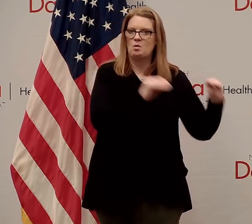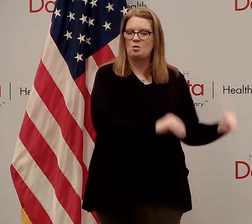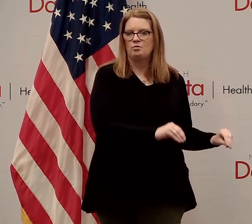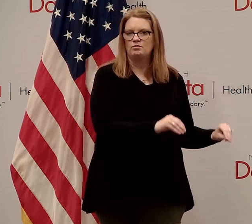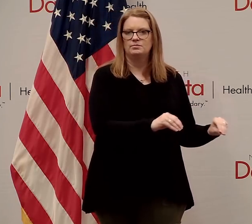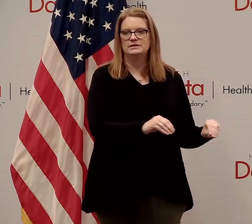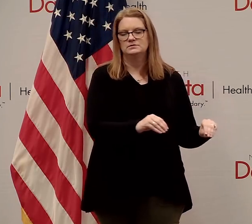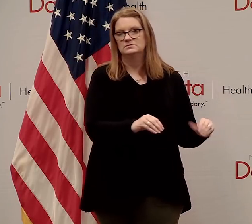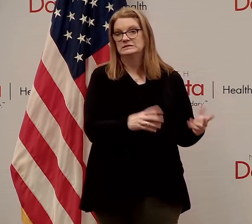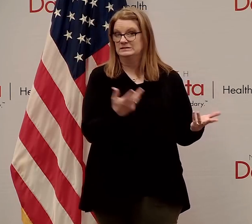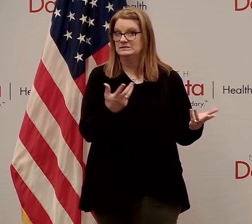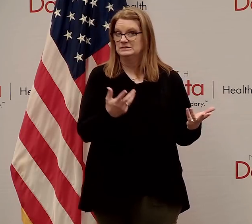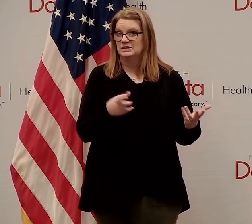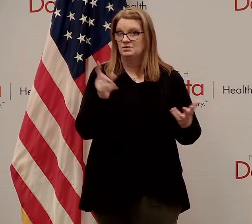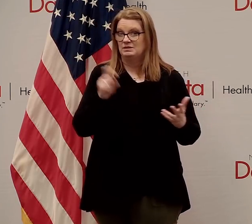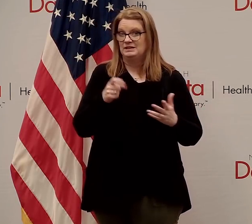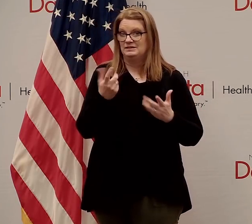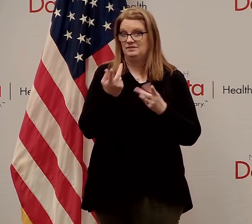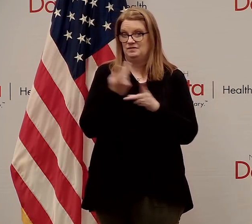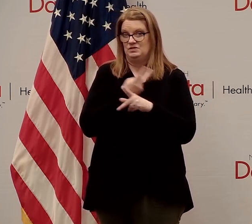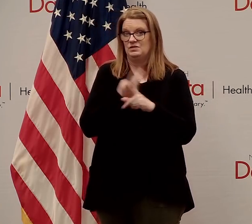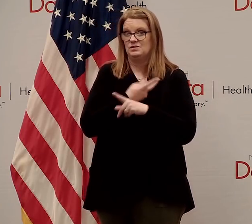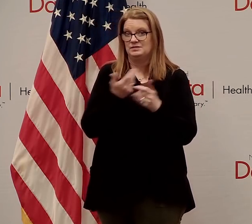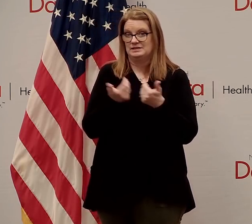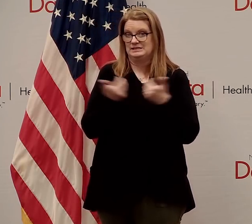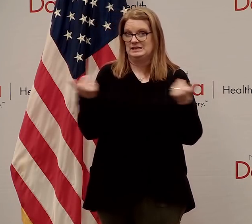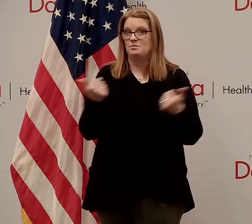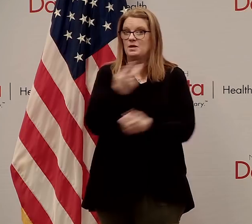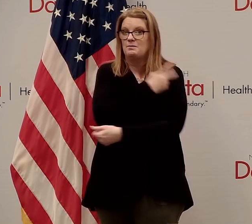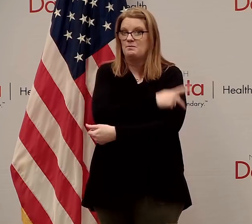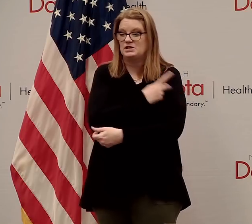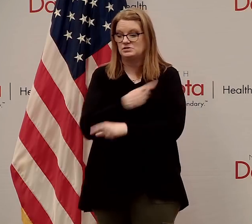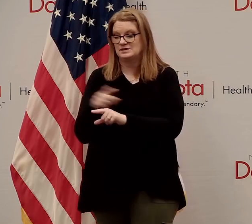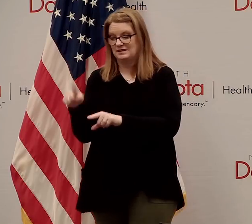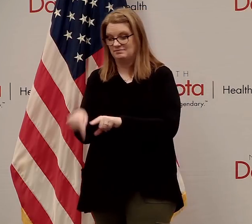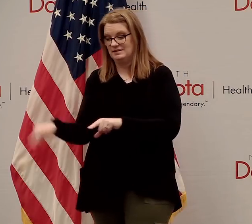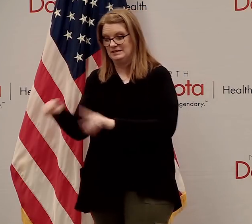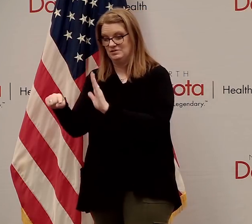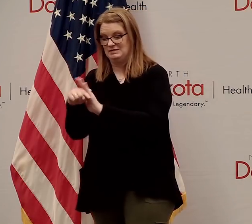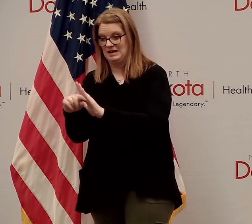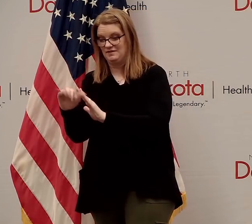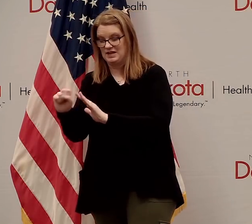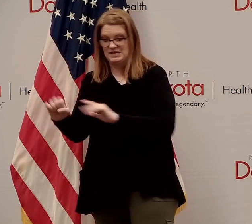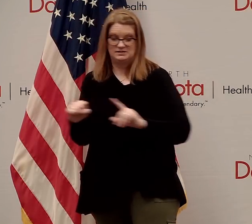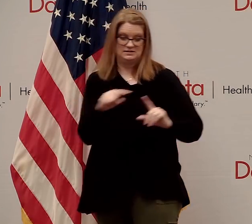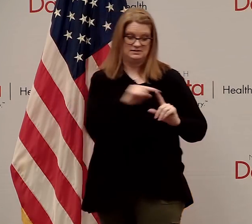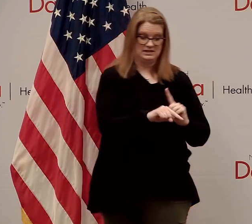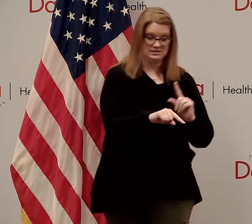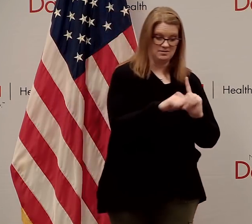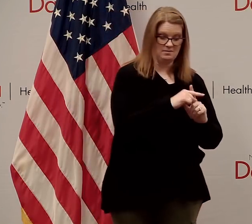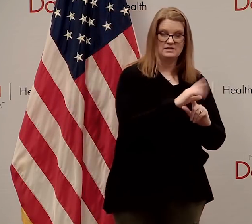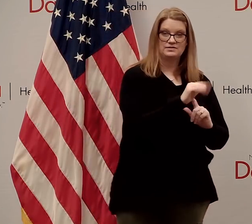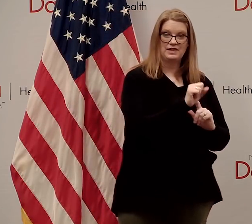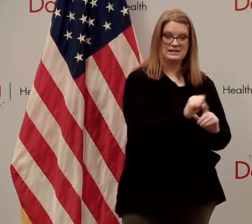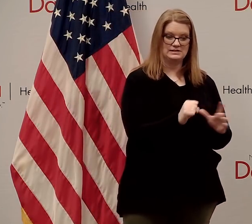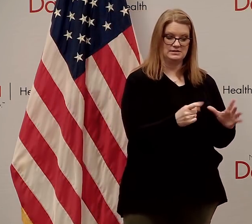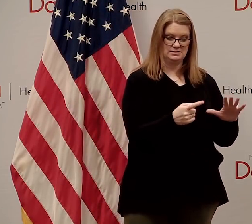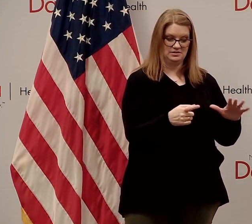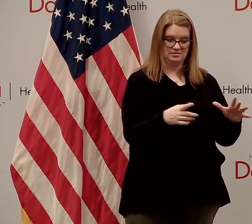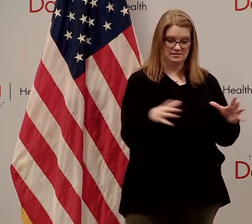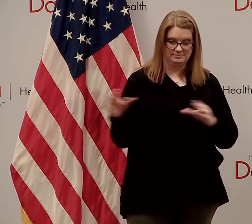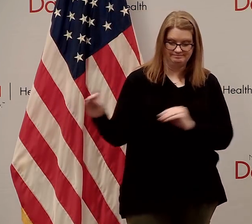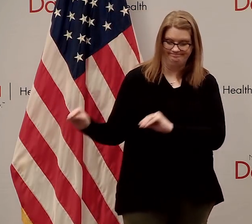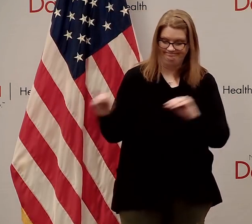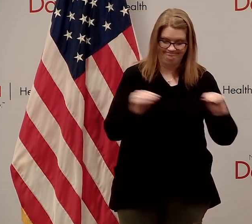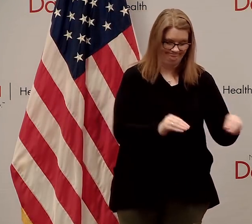we have to figure out a way to separate COVID patients from non-COVID patients effectively in isolation, so that we don't end up with